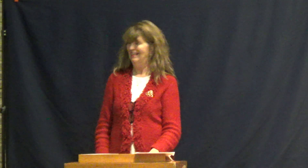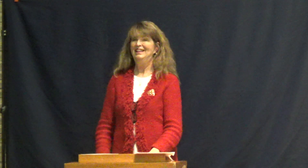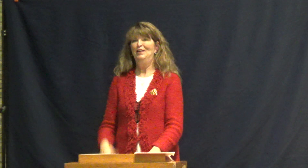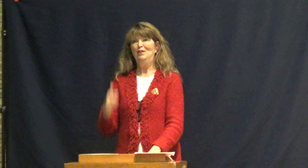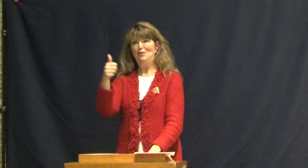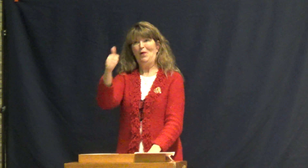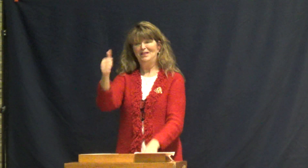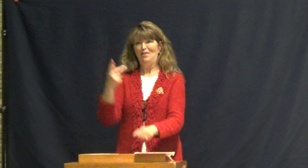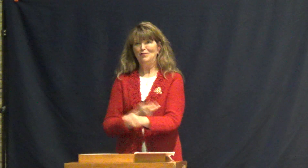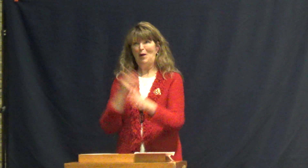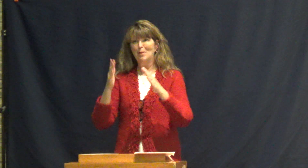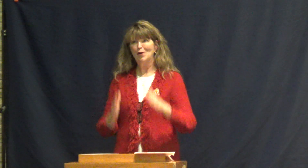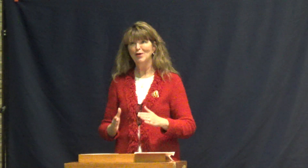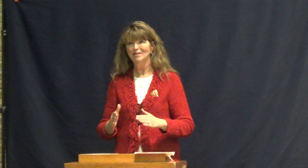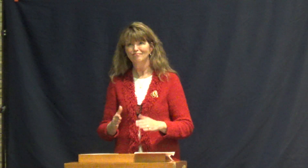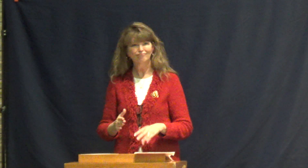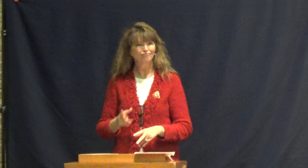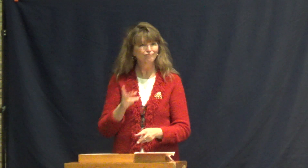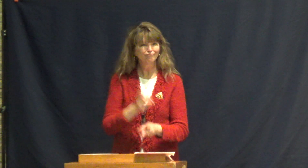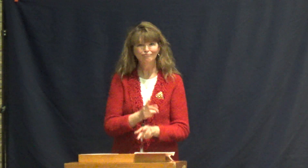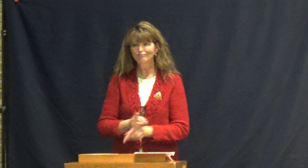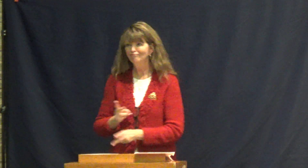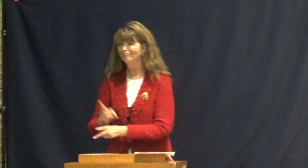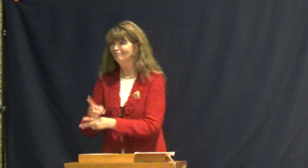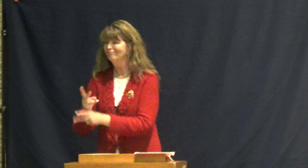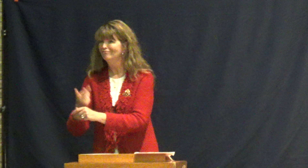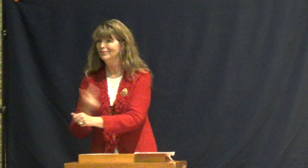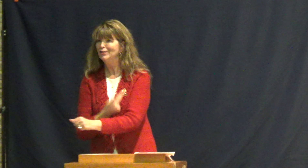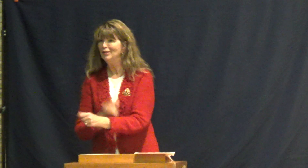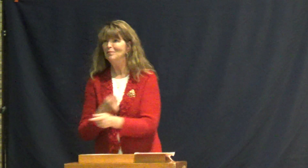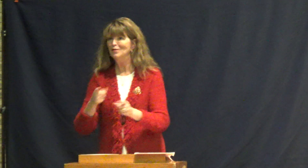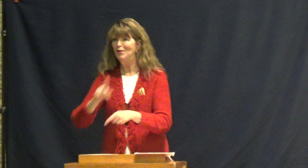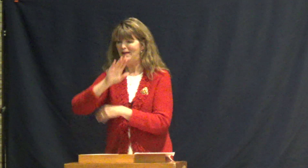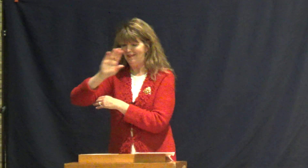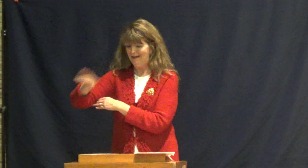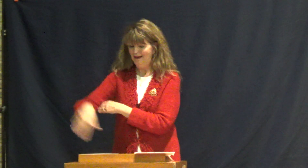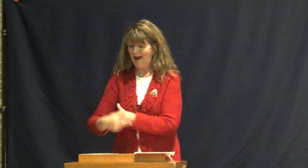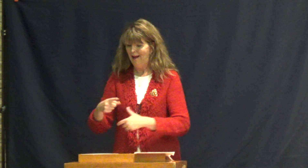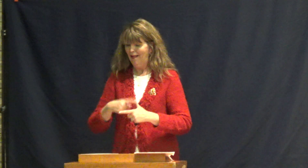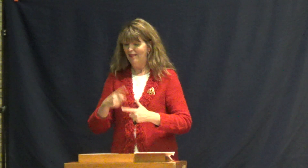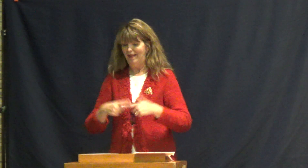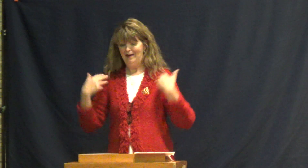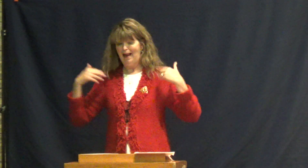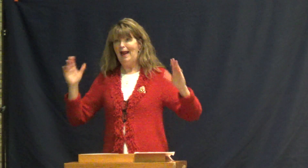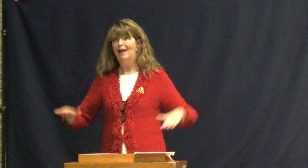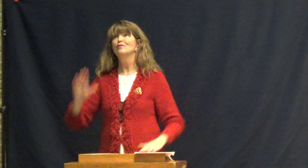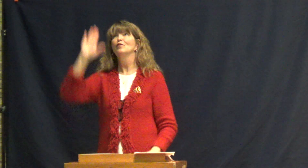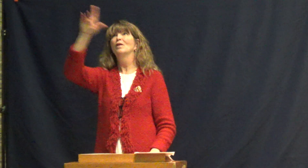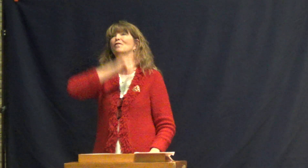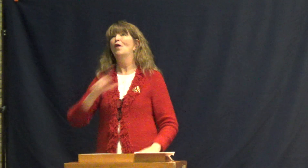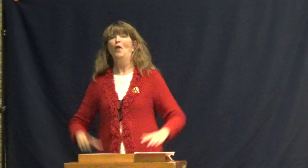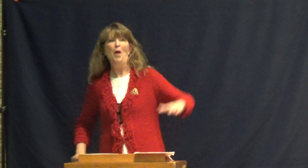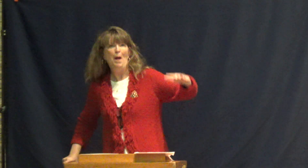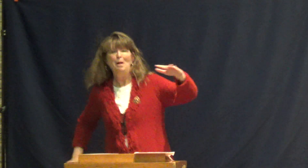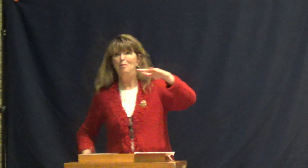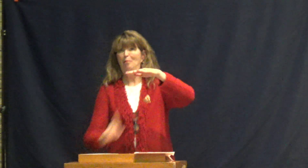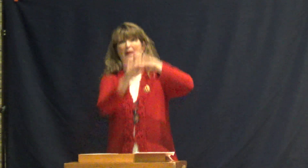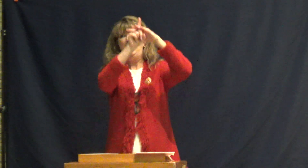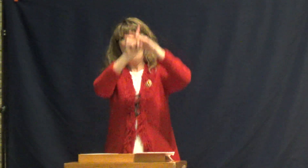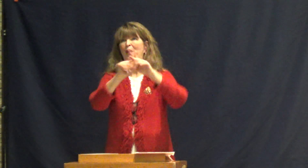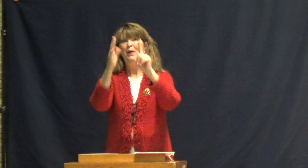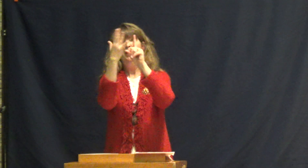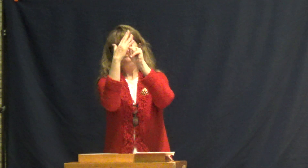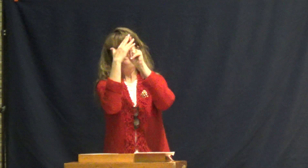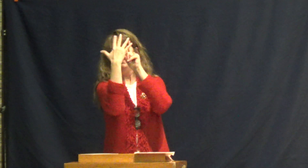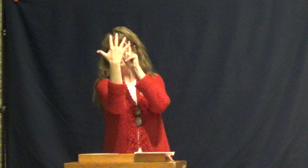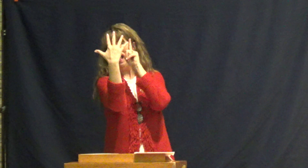Now, can you imagine being a shepherd and tending to your flock late at night, and an angel of the Lord